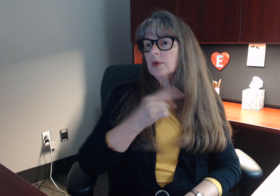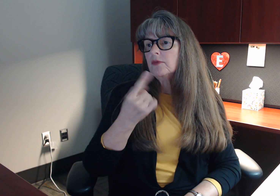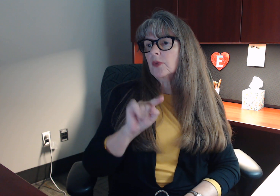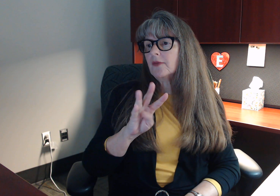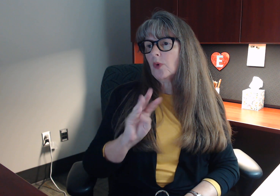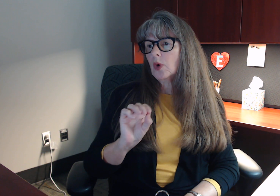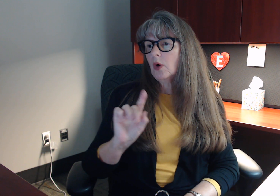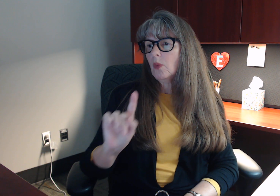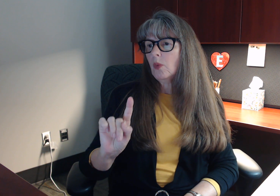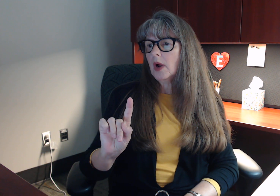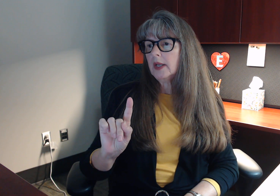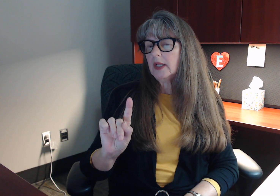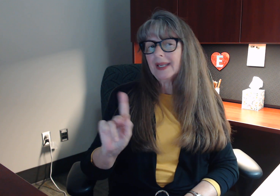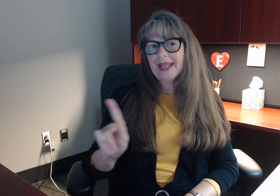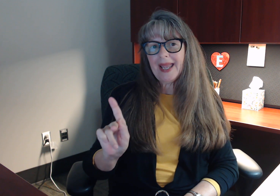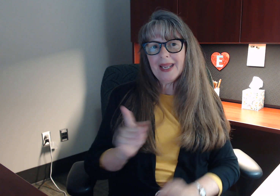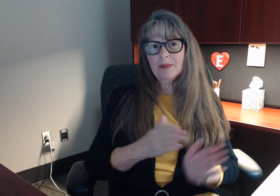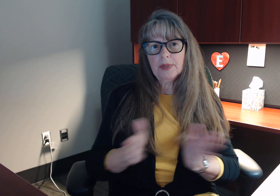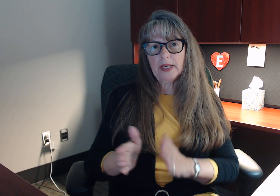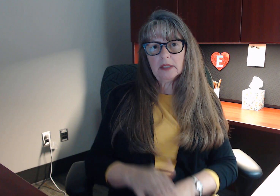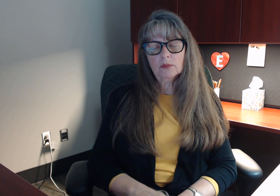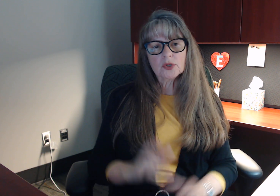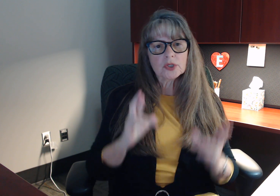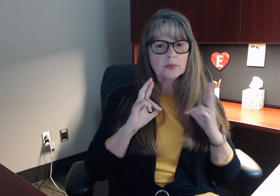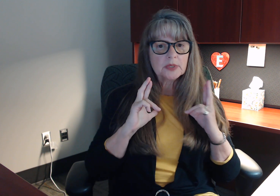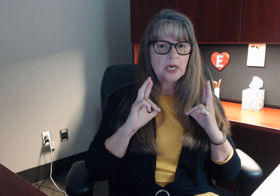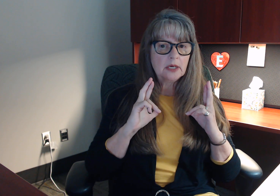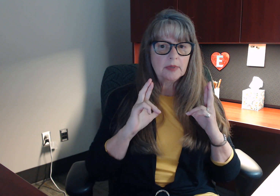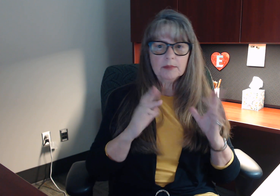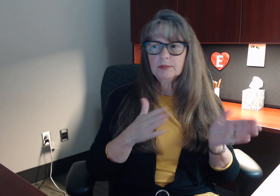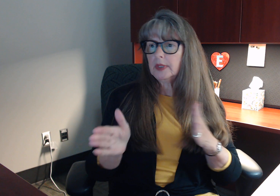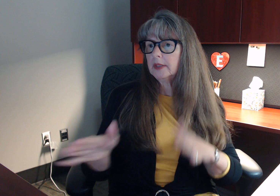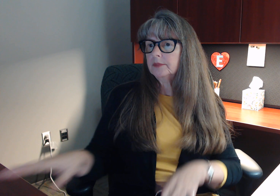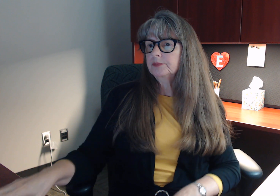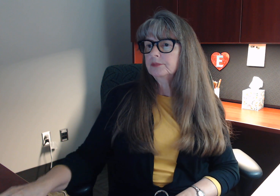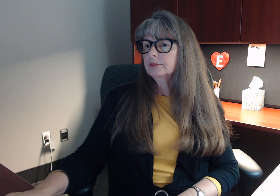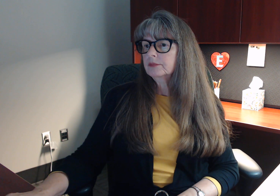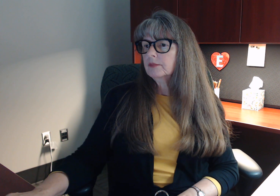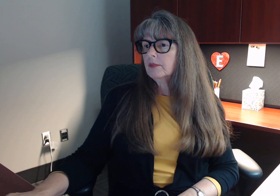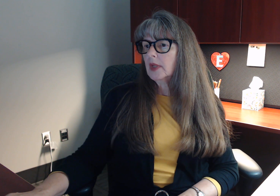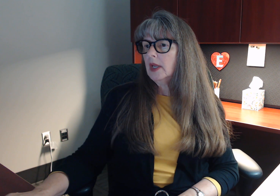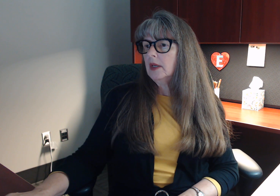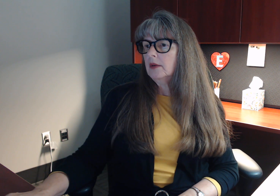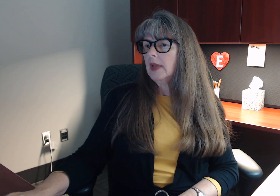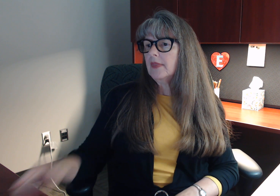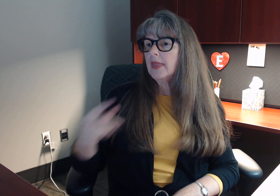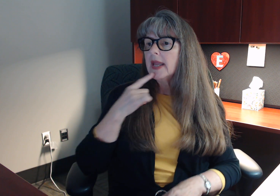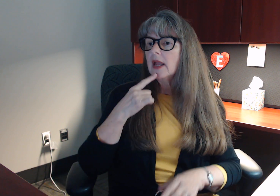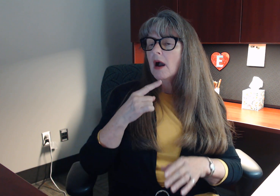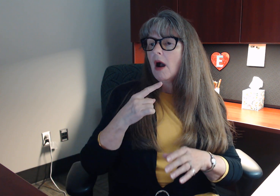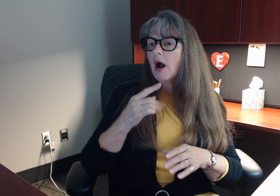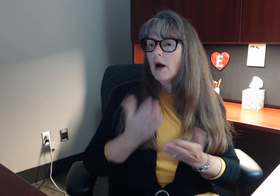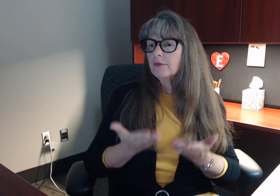for the 401k plan, which is a retirement plan. And they offer